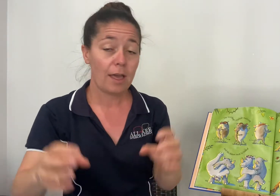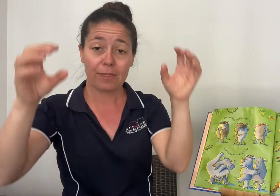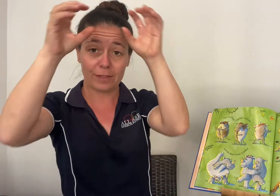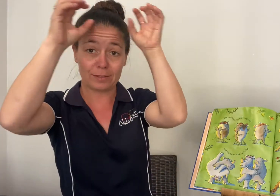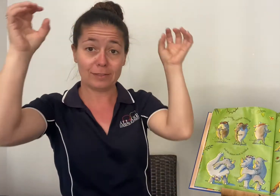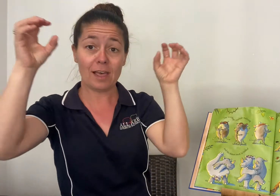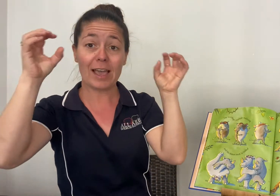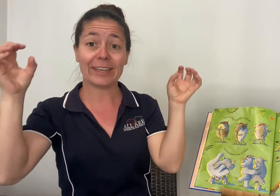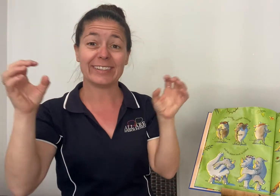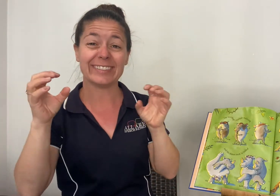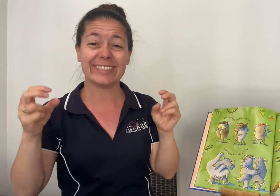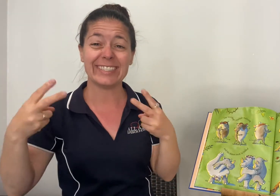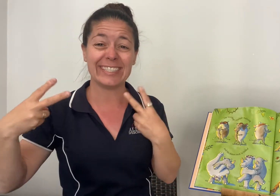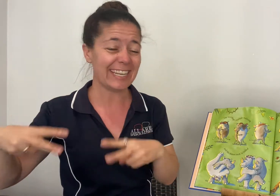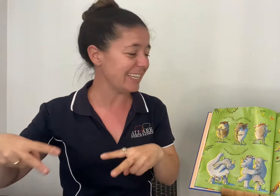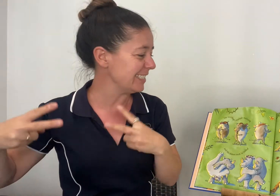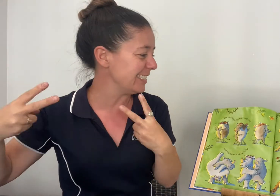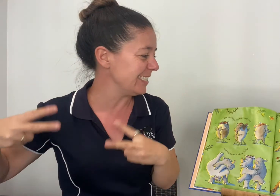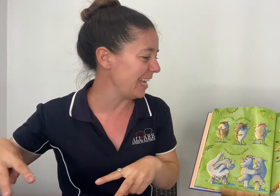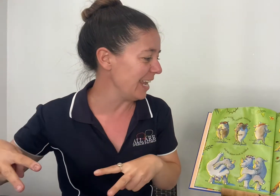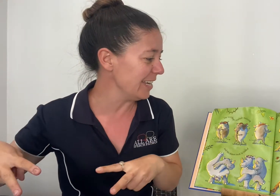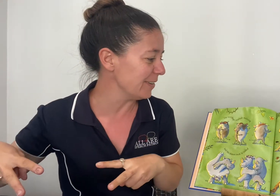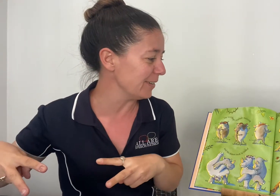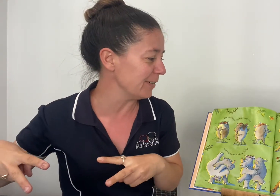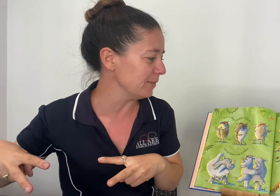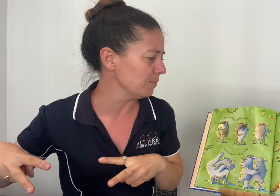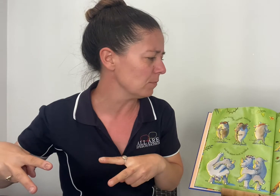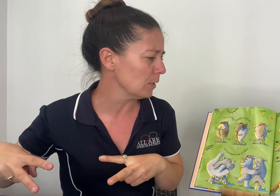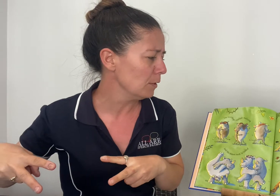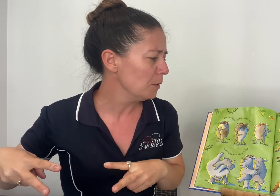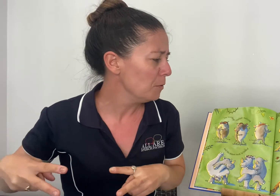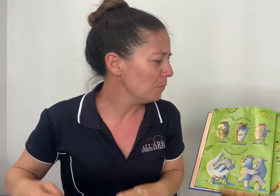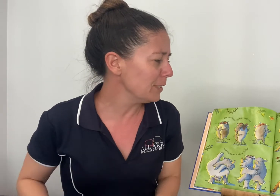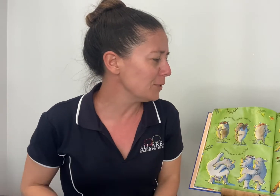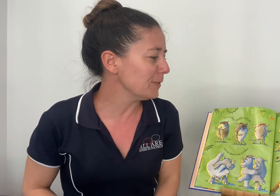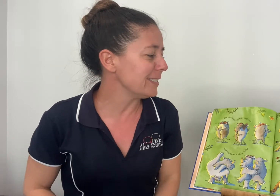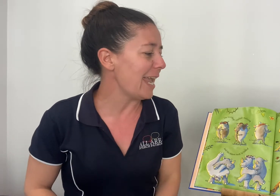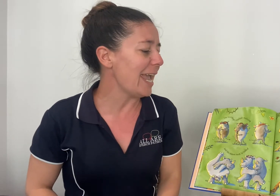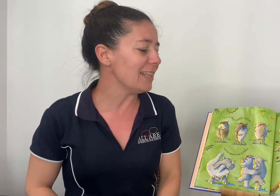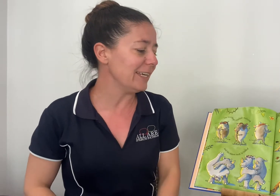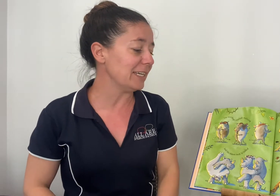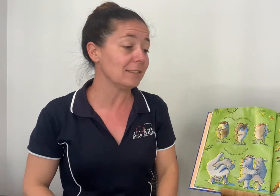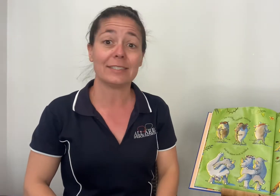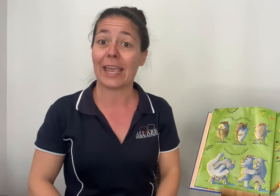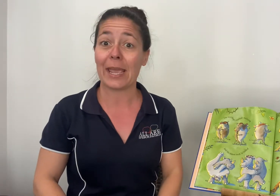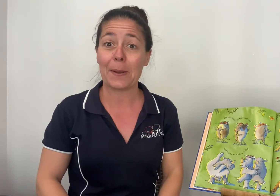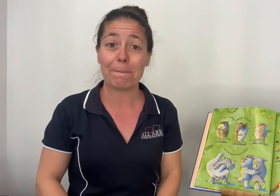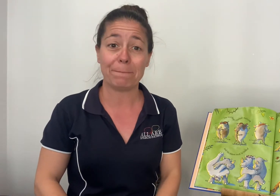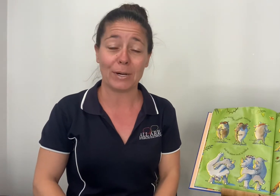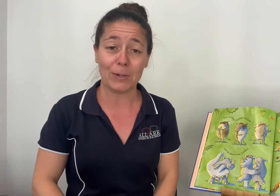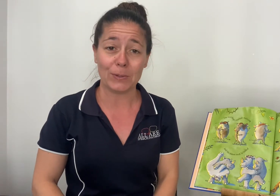The lions danced the tango, which was elegant and